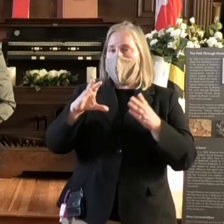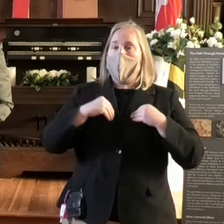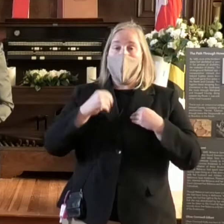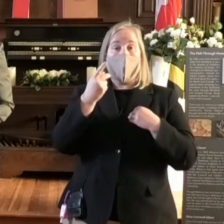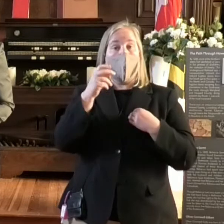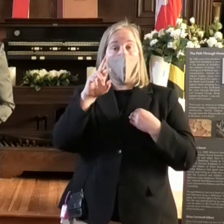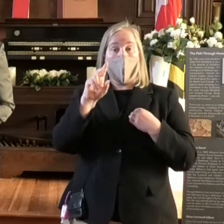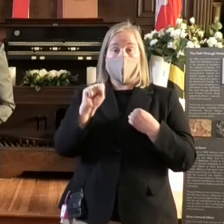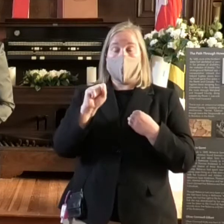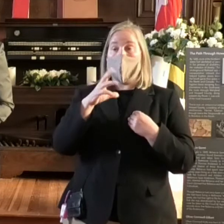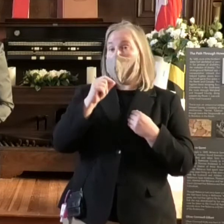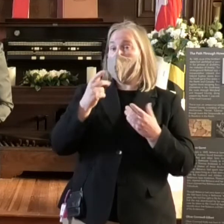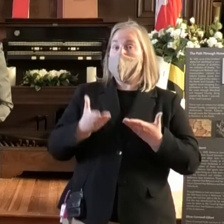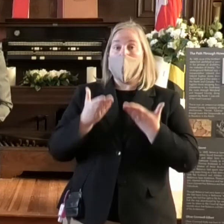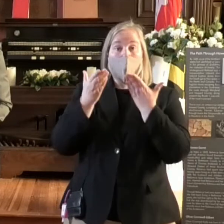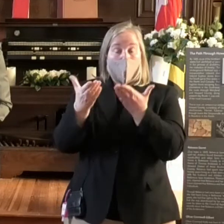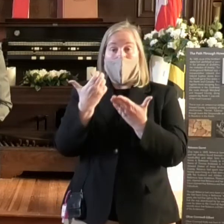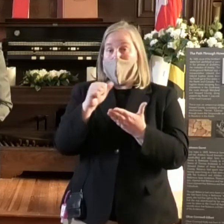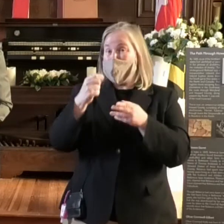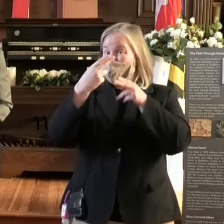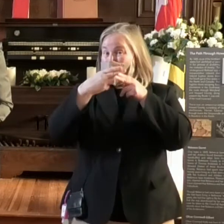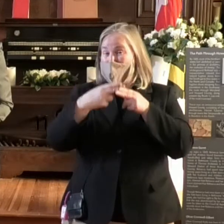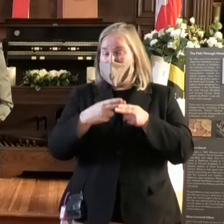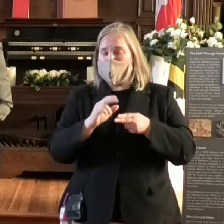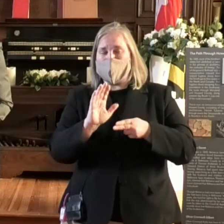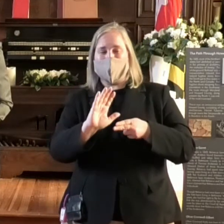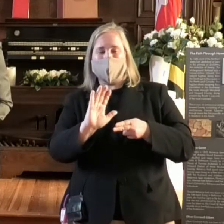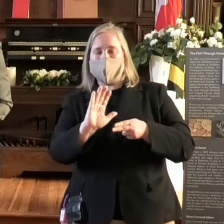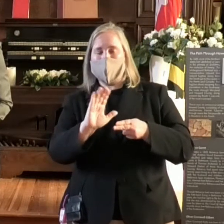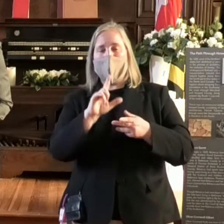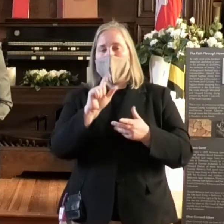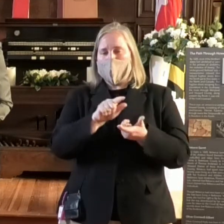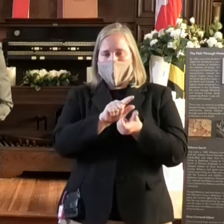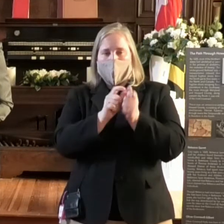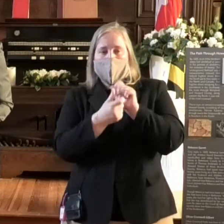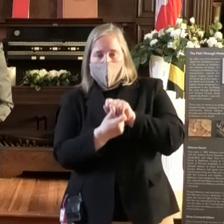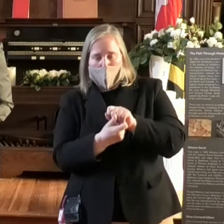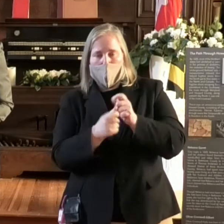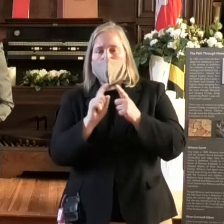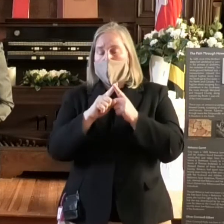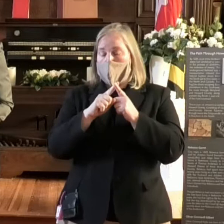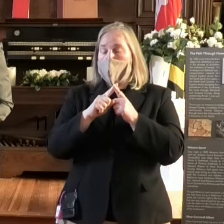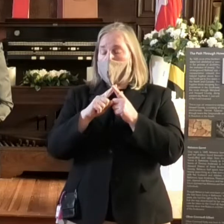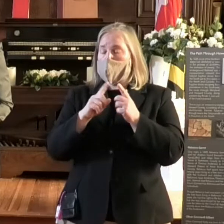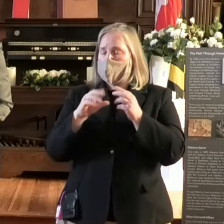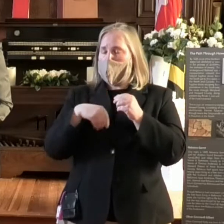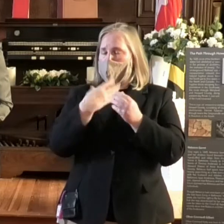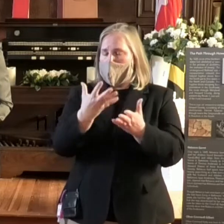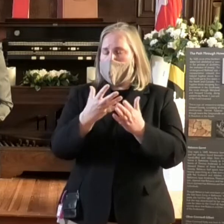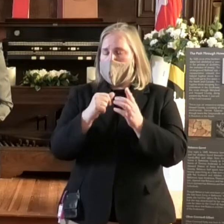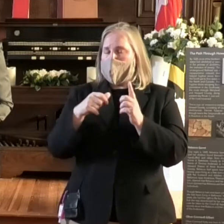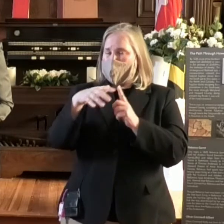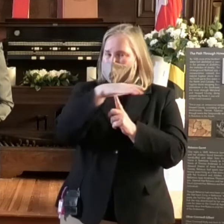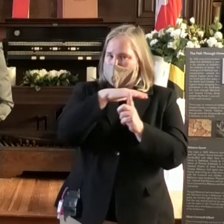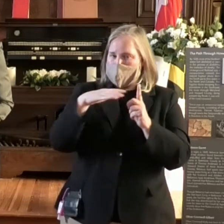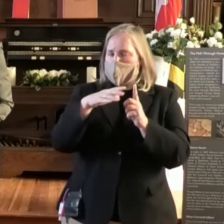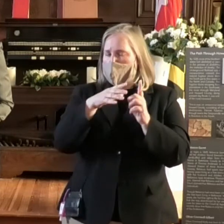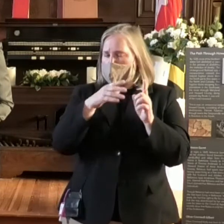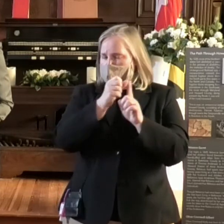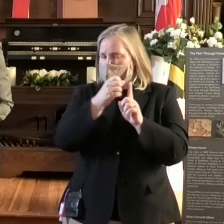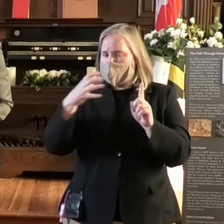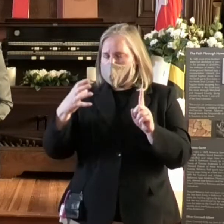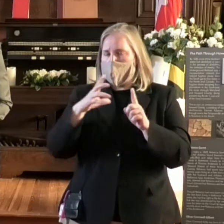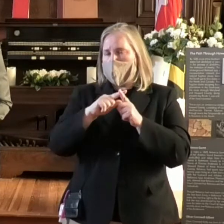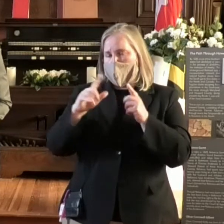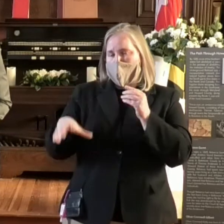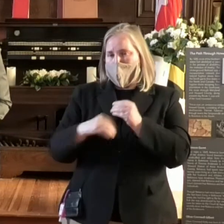And recommending any names that should be changed, contextualized, or added for consideration to